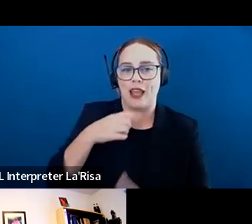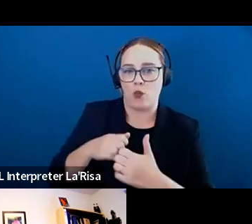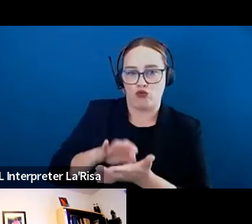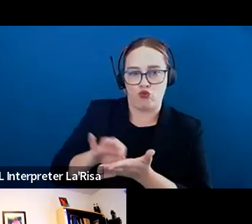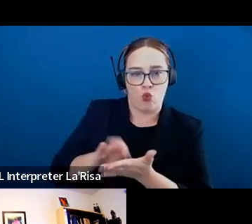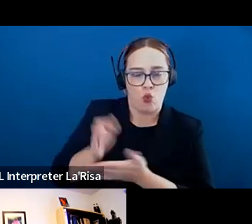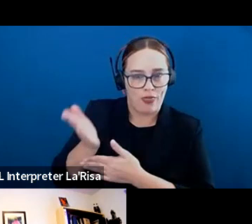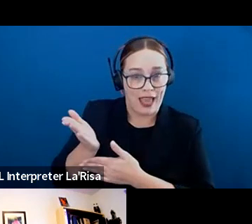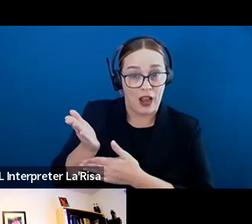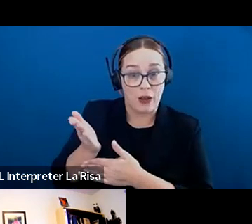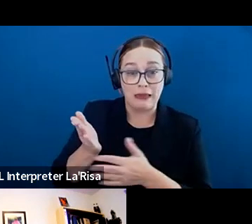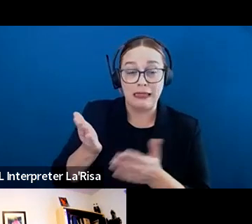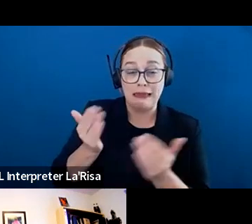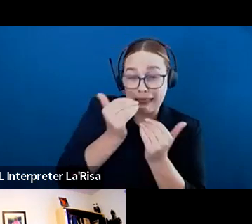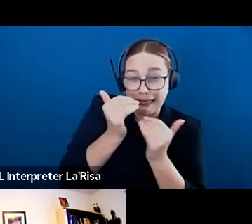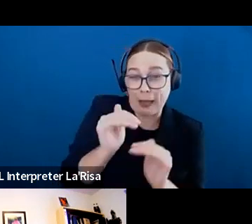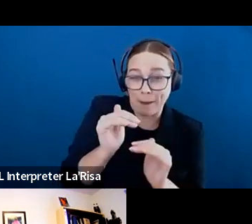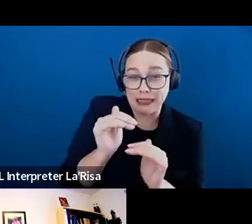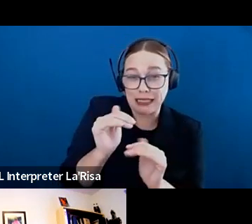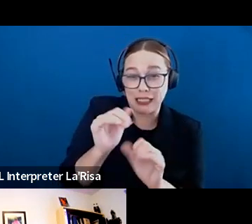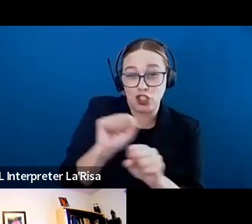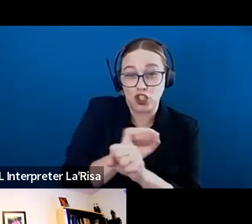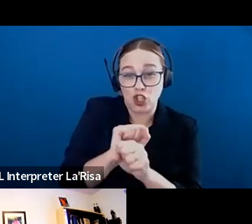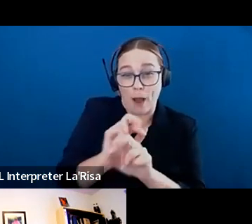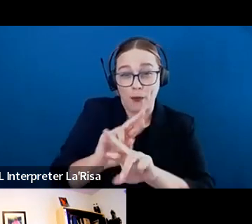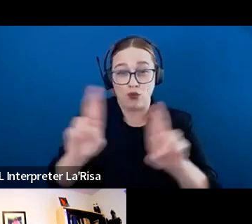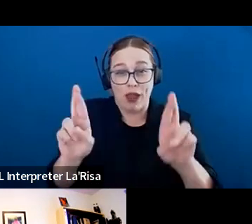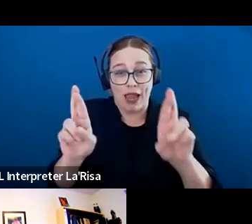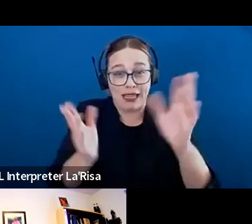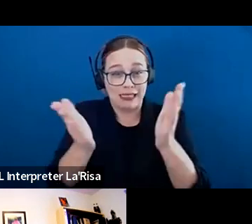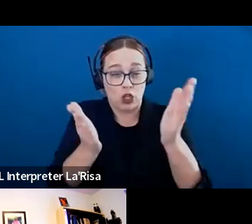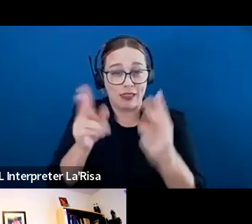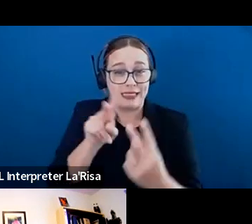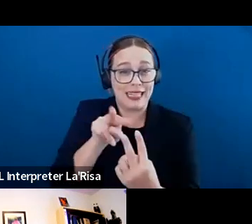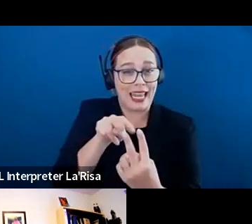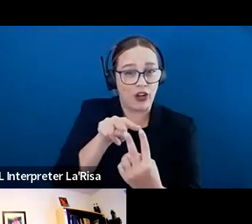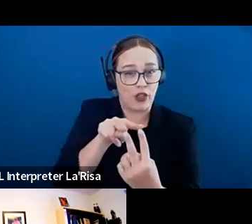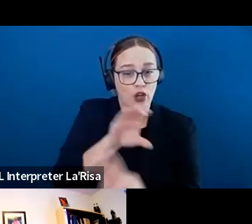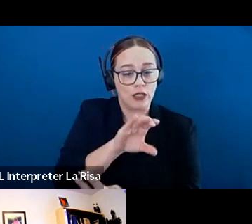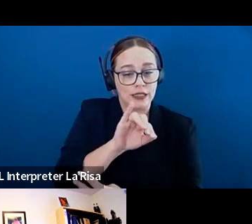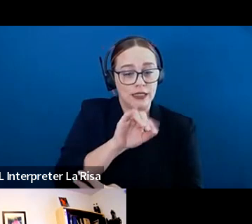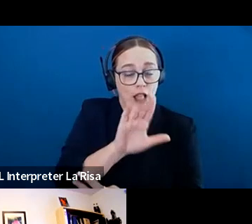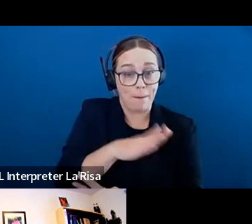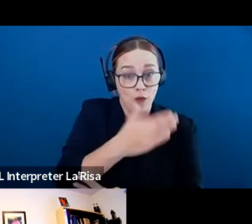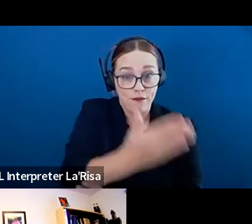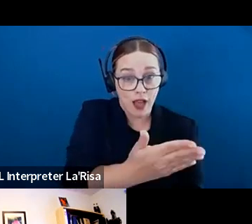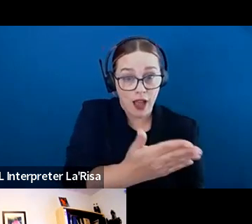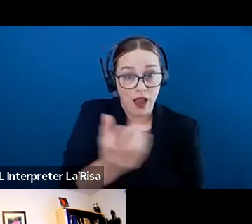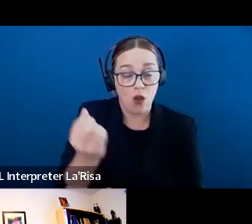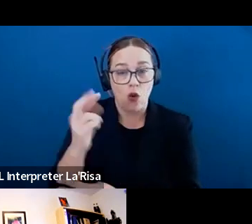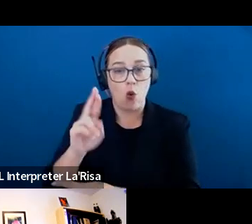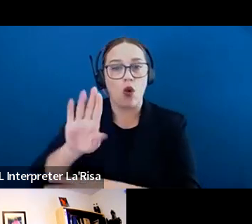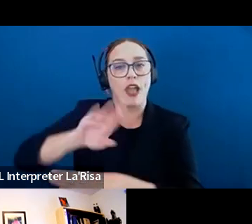be very limited job readiness services, either the CIL provides or they're